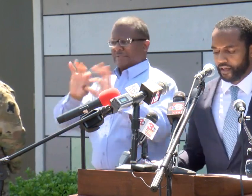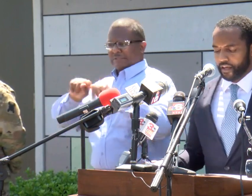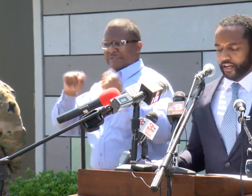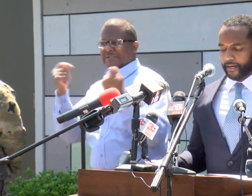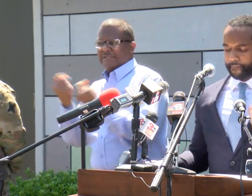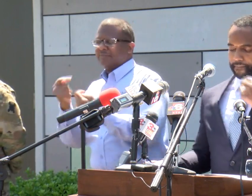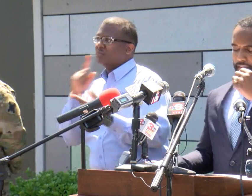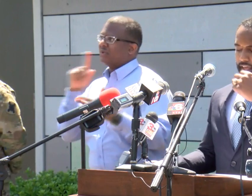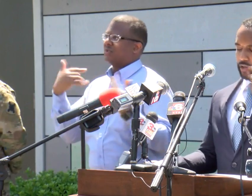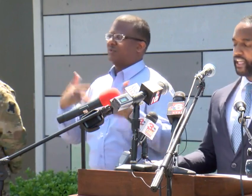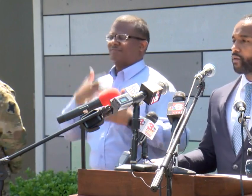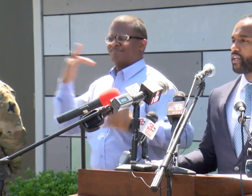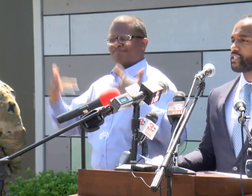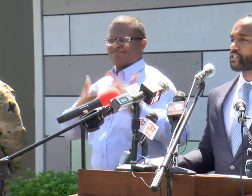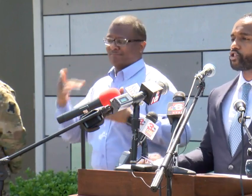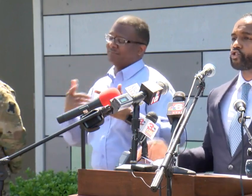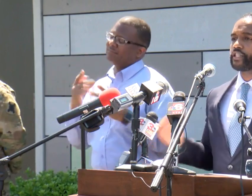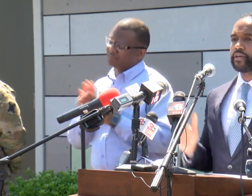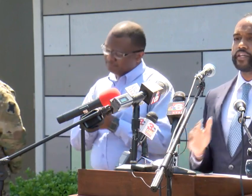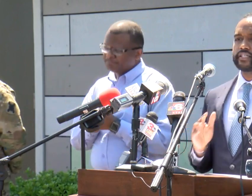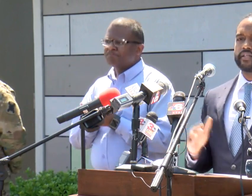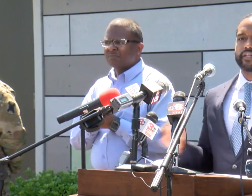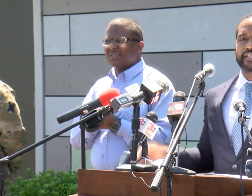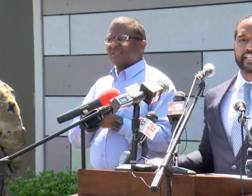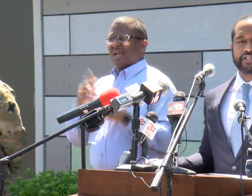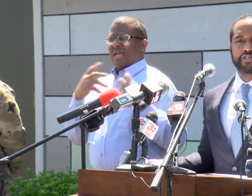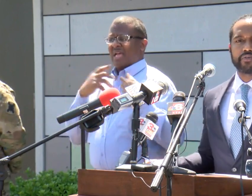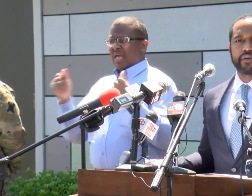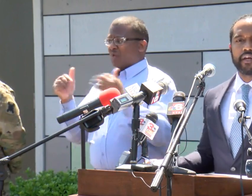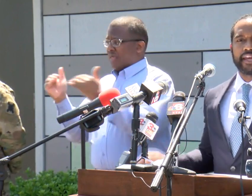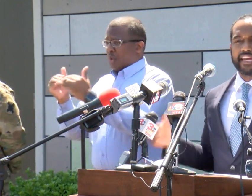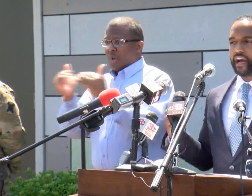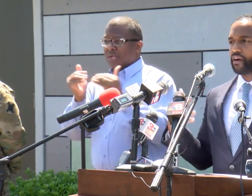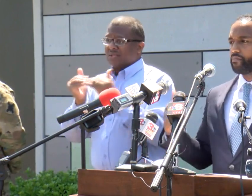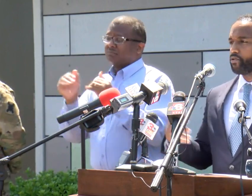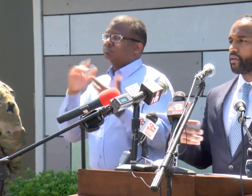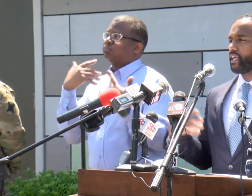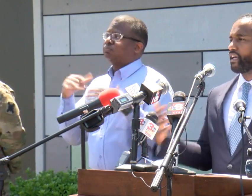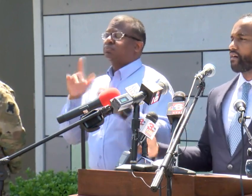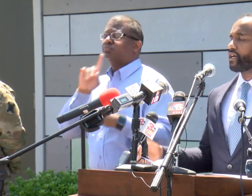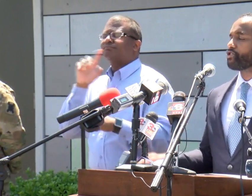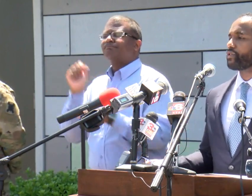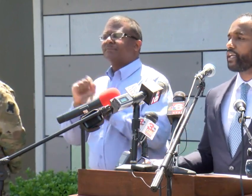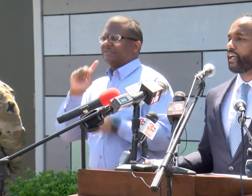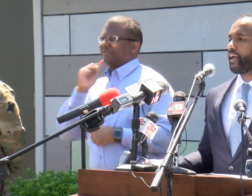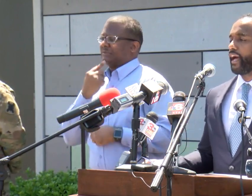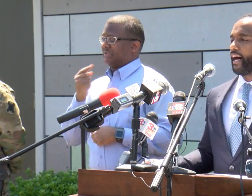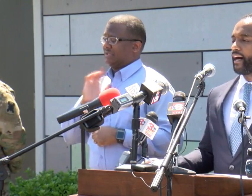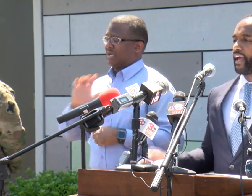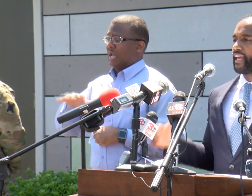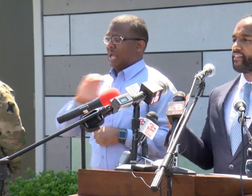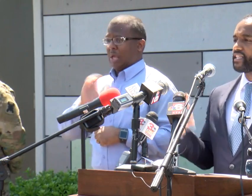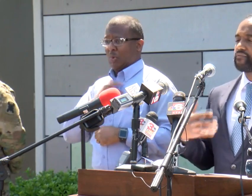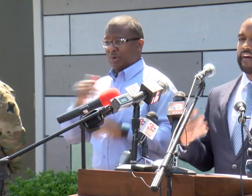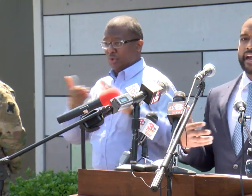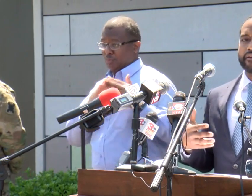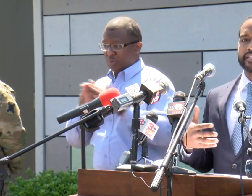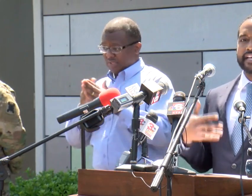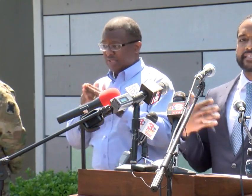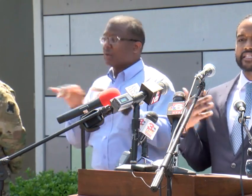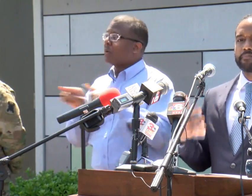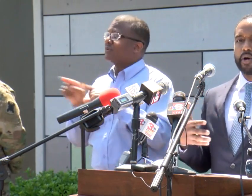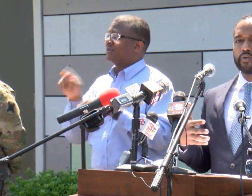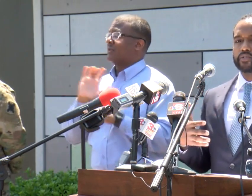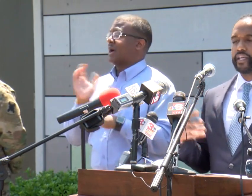celebrate. Health equity is a serious, serious issue in our community, in our country, and this